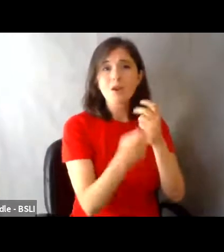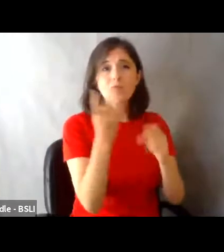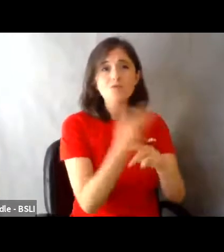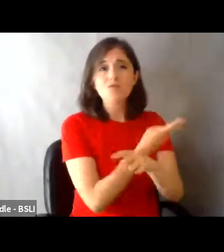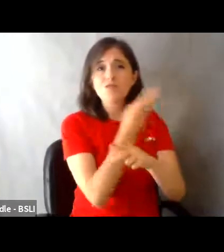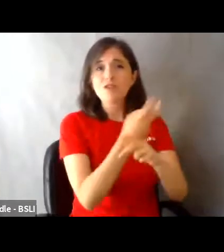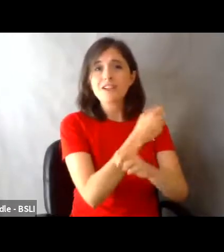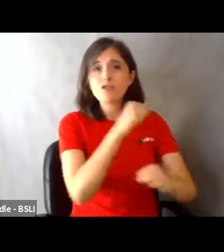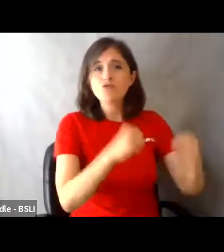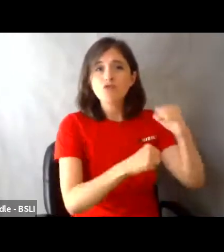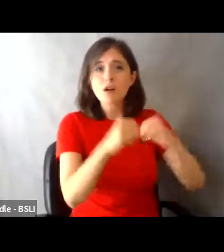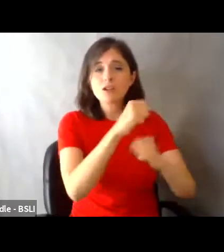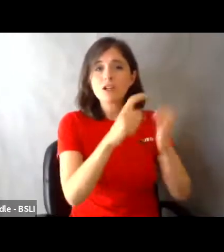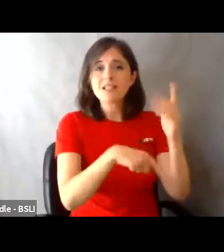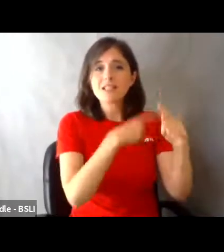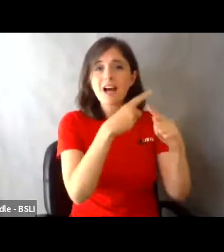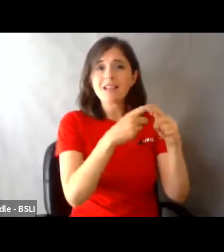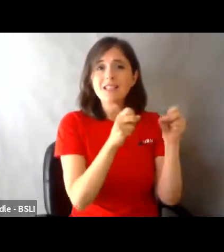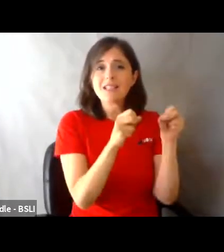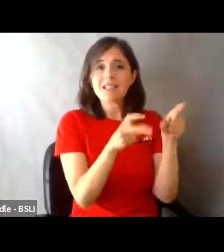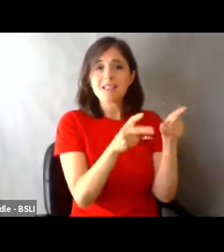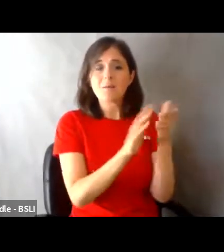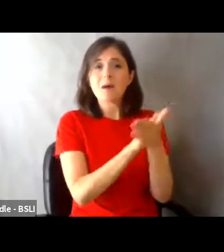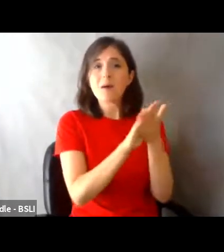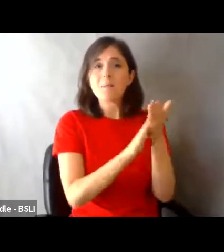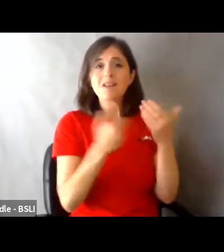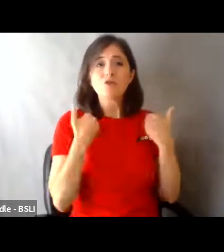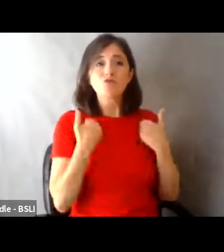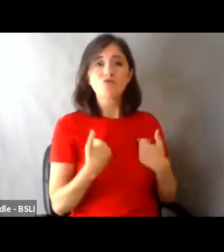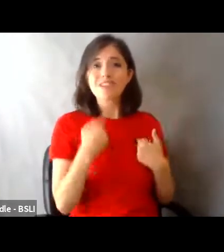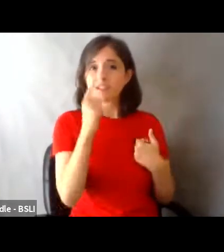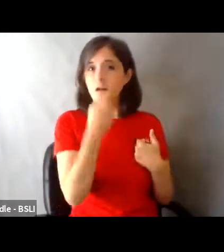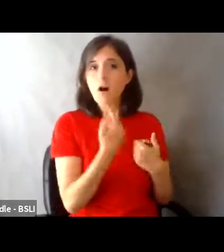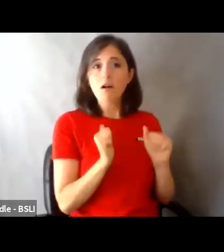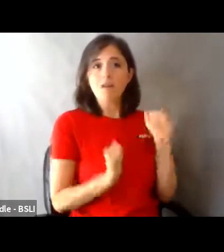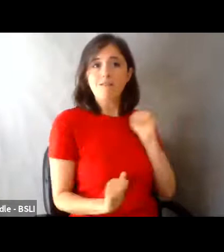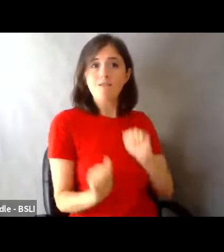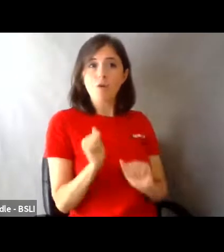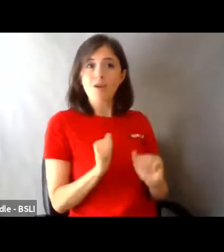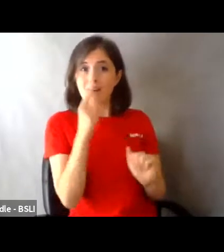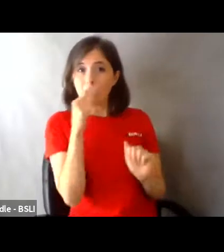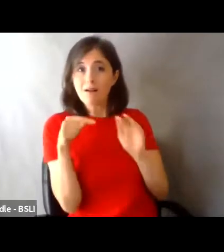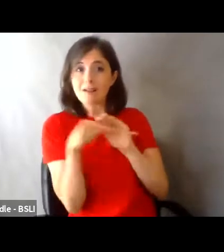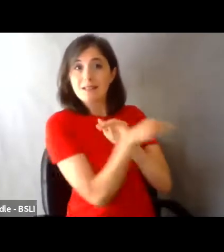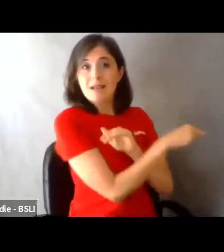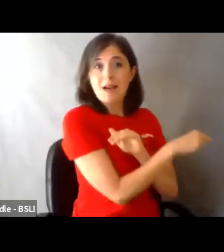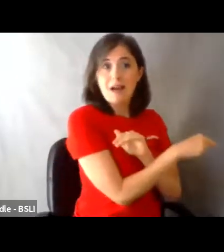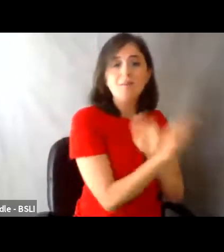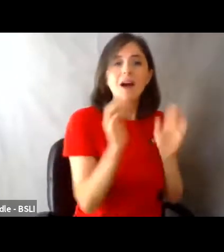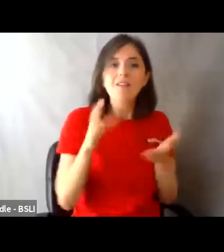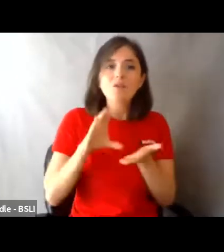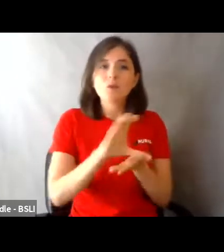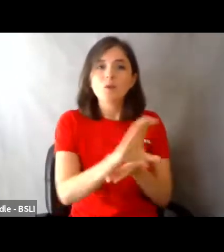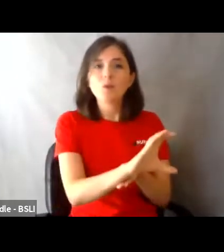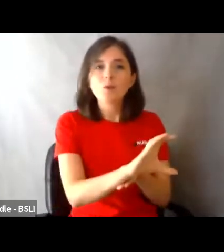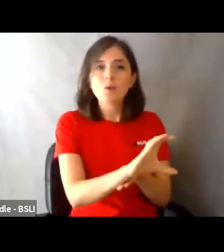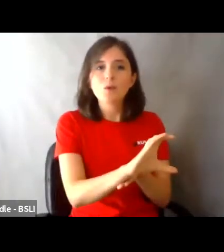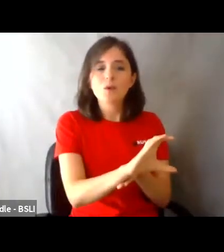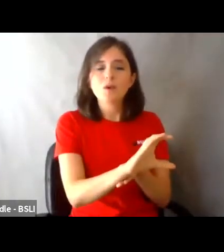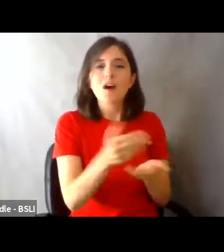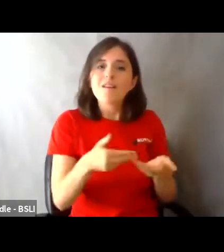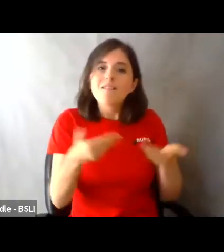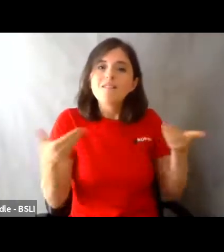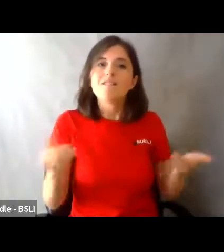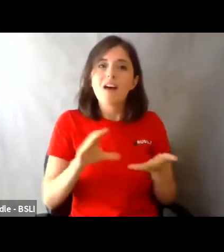the rich are unable to escape their portion. I think that UBI would mean